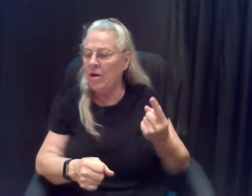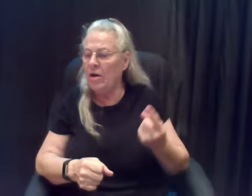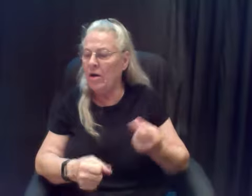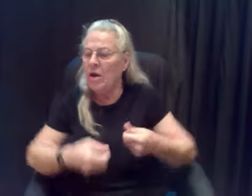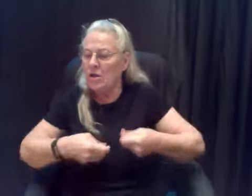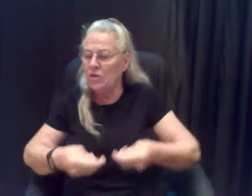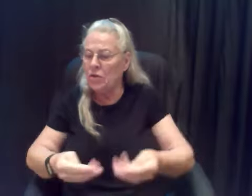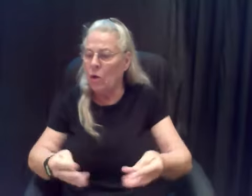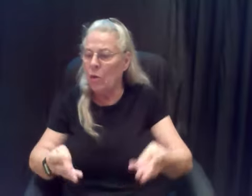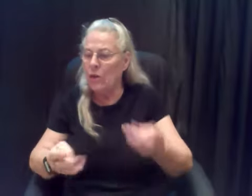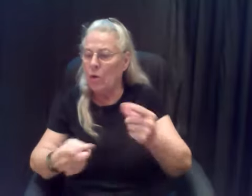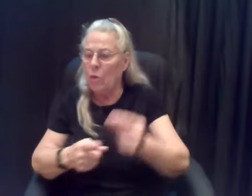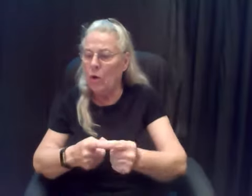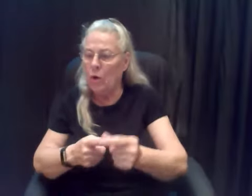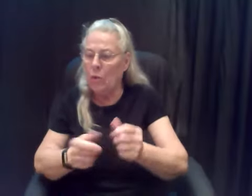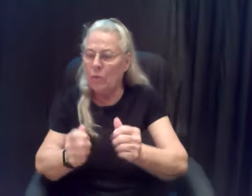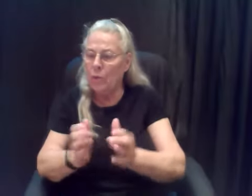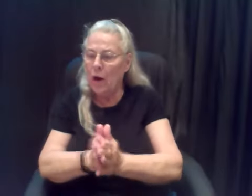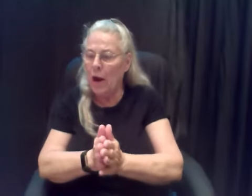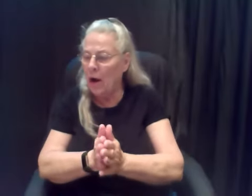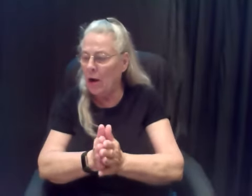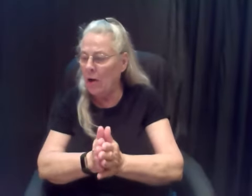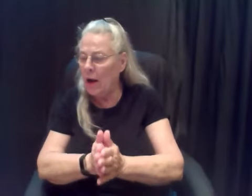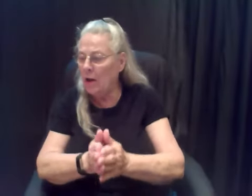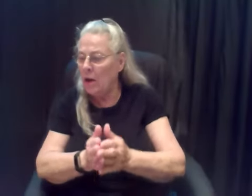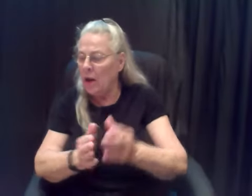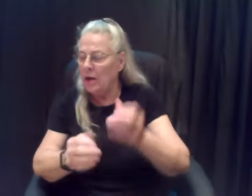ever, sowing the word with prayer and